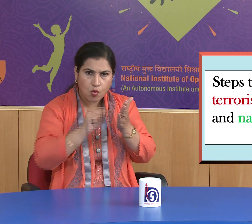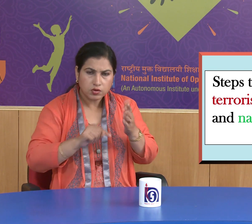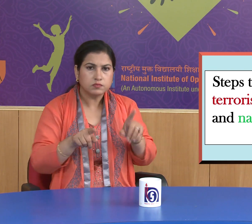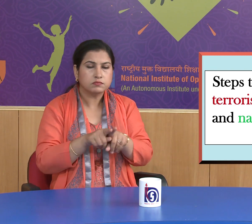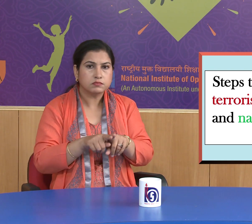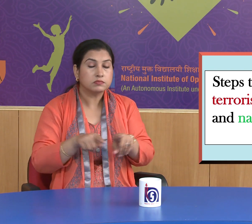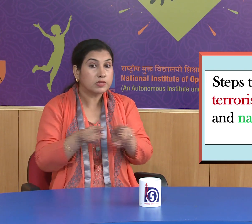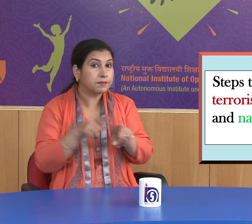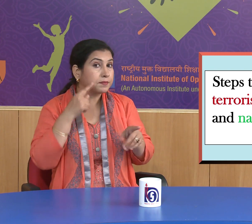insurgency,